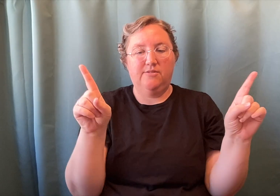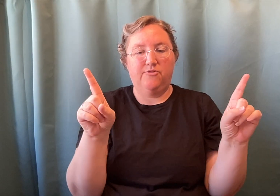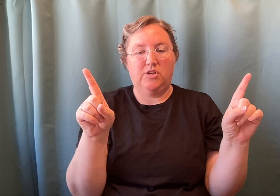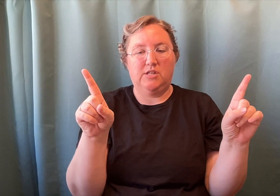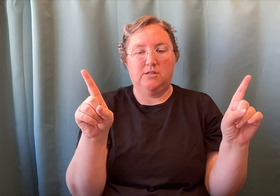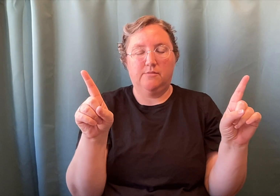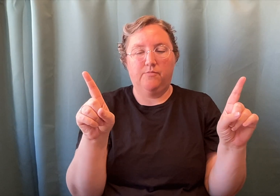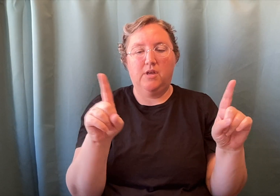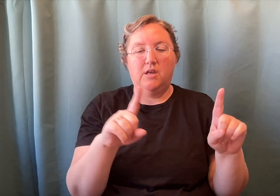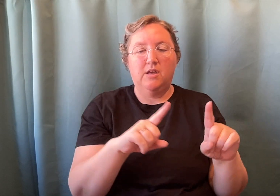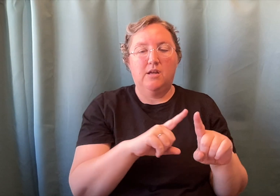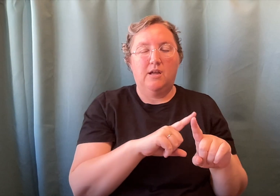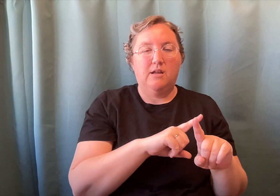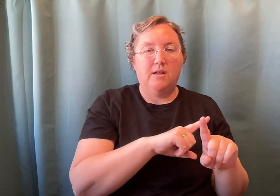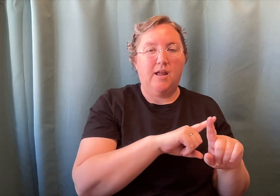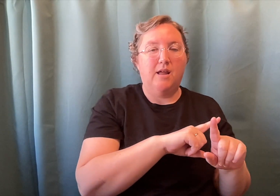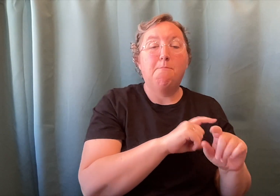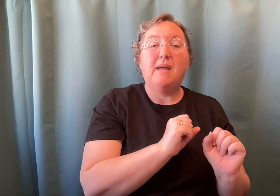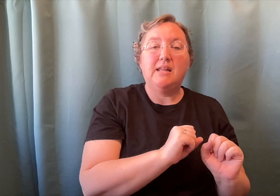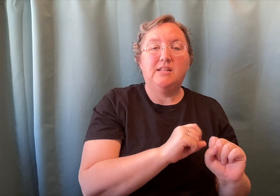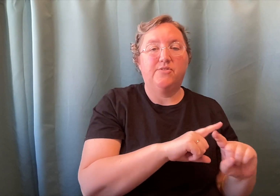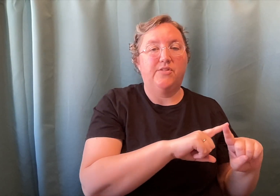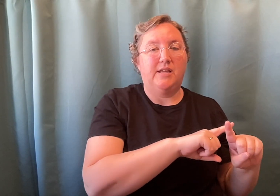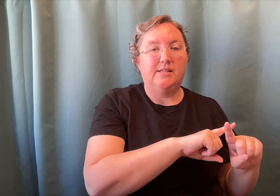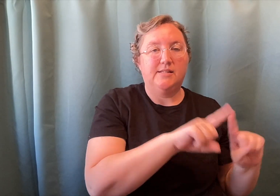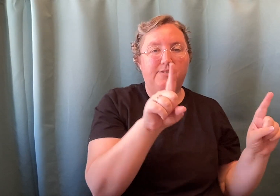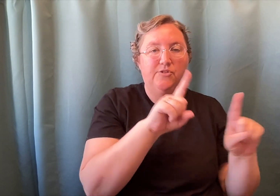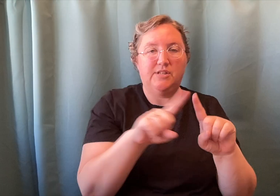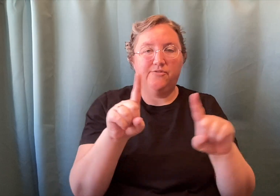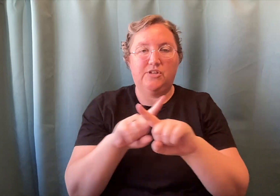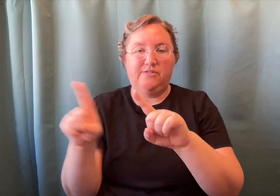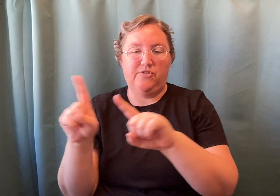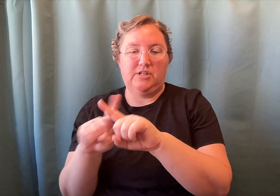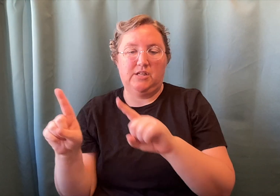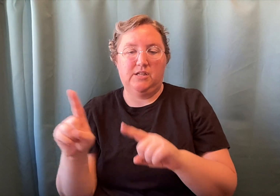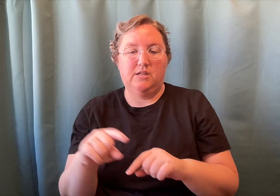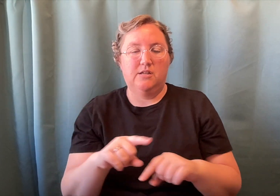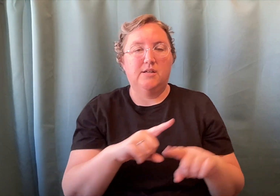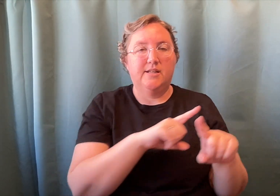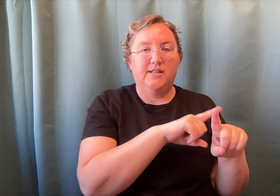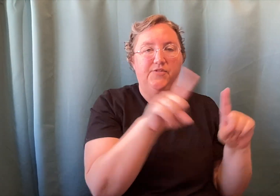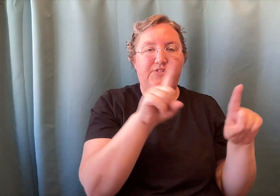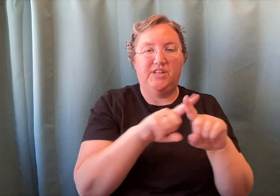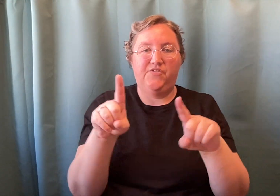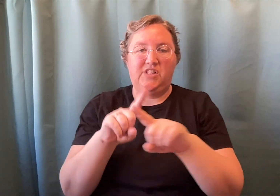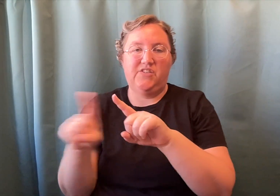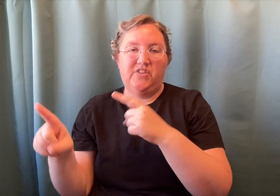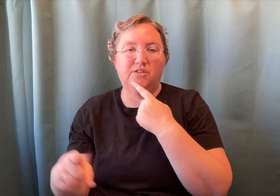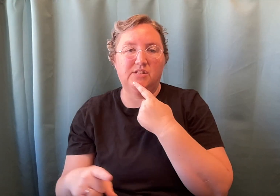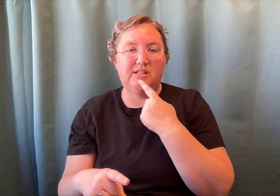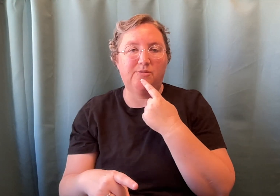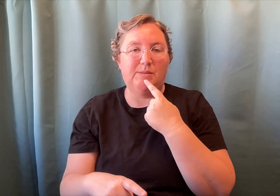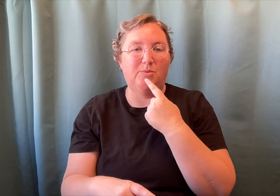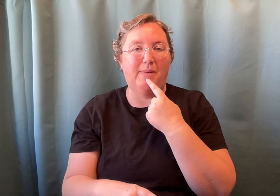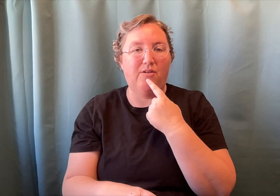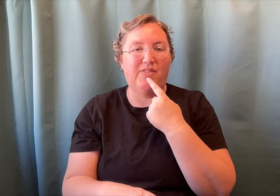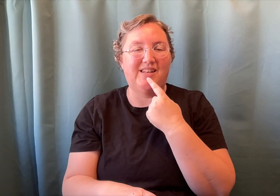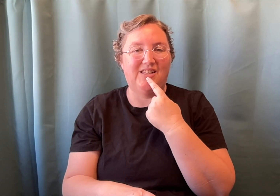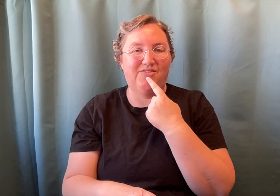Different. And many different things. Different, different, different. You'll see deaf people mouth that dip, dip,